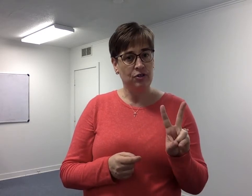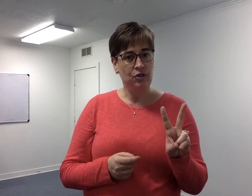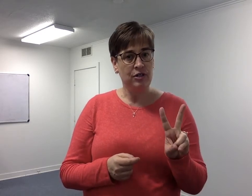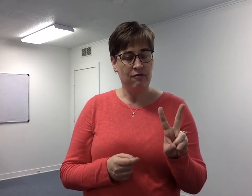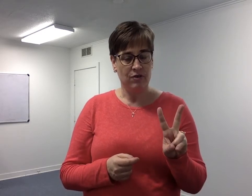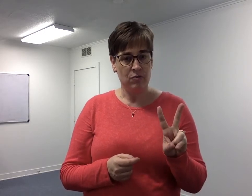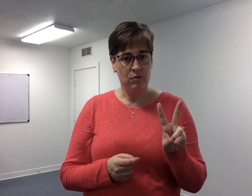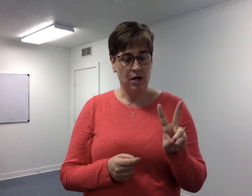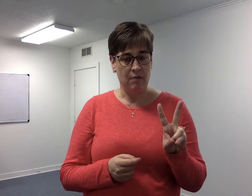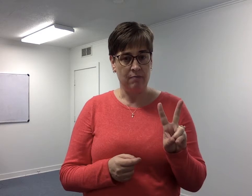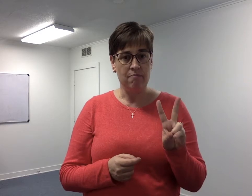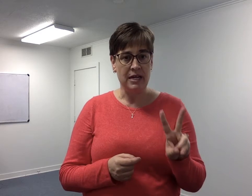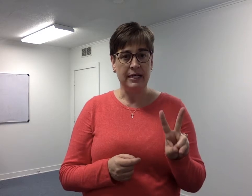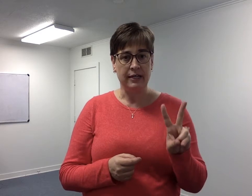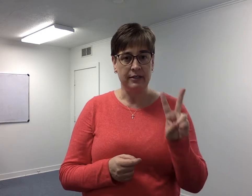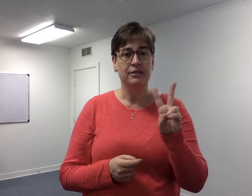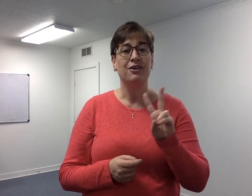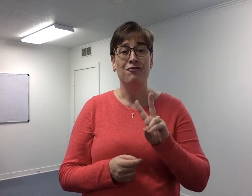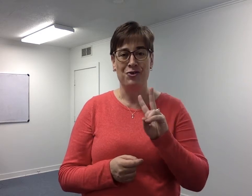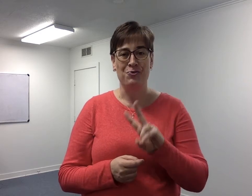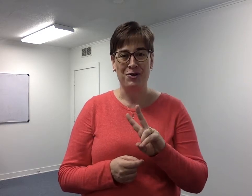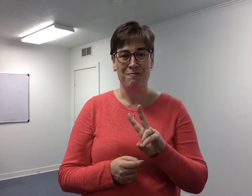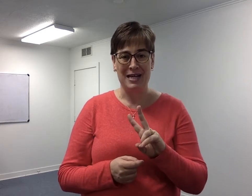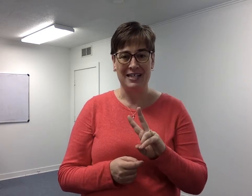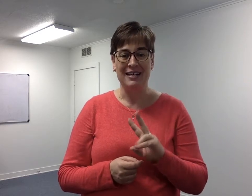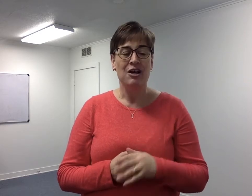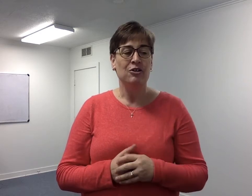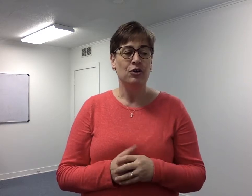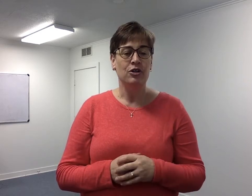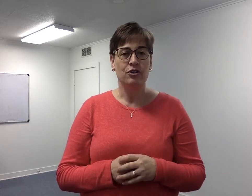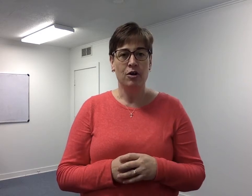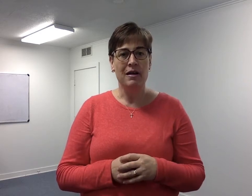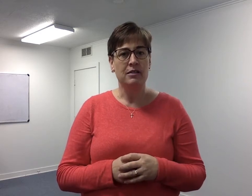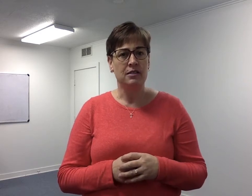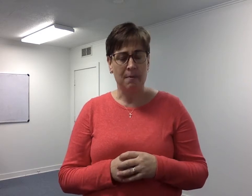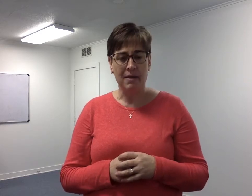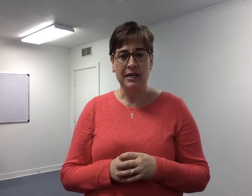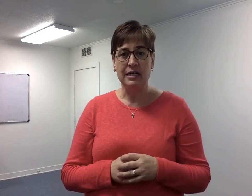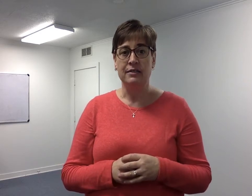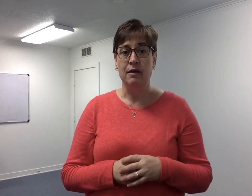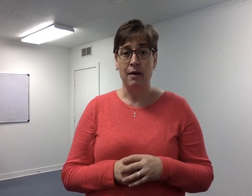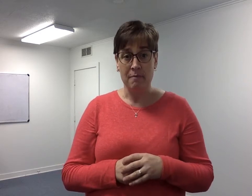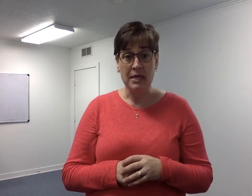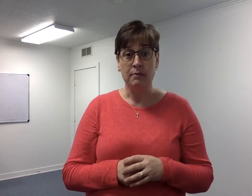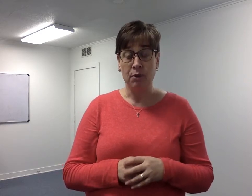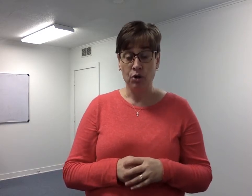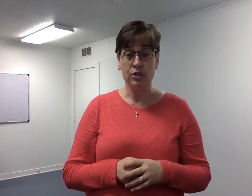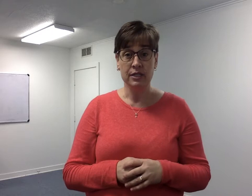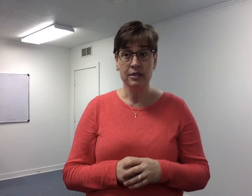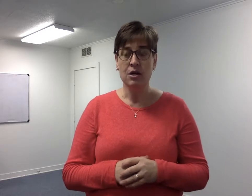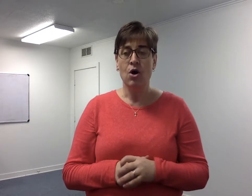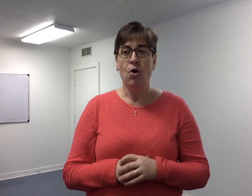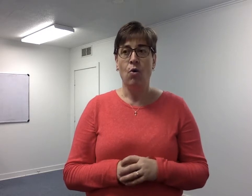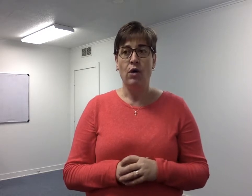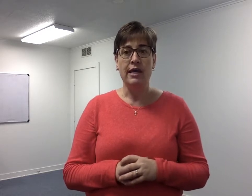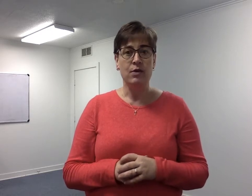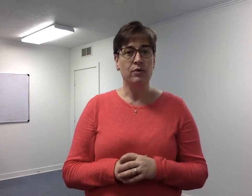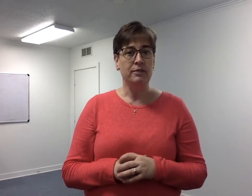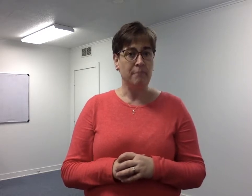two different meanings for the word mean. So you can talk about somebody is a mean person, or he was mean